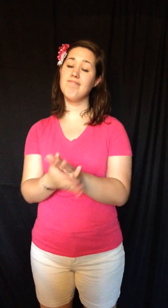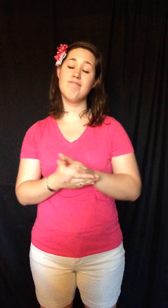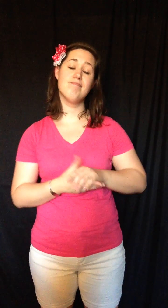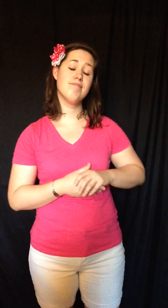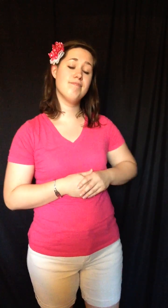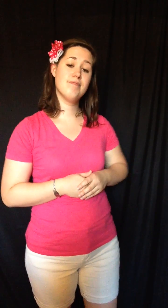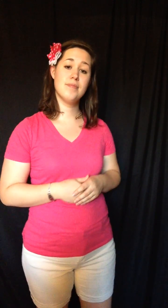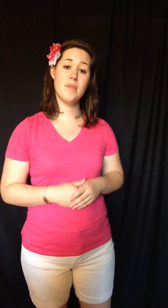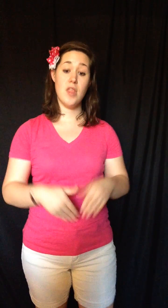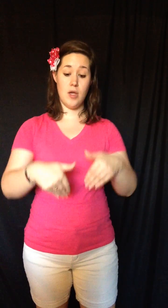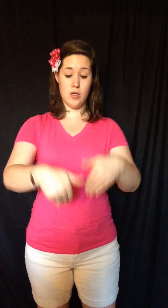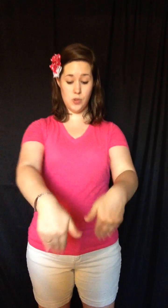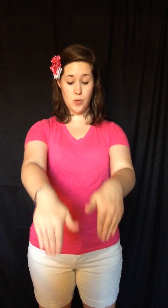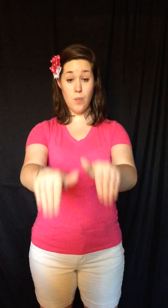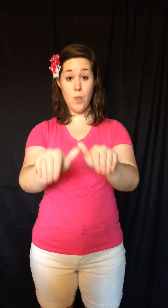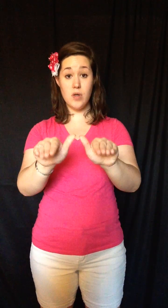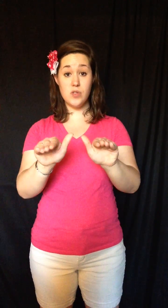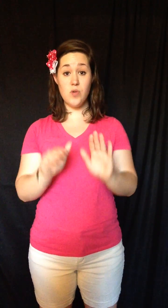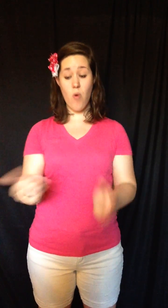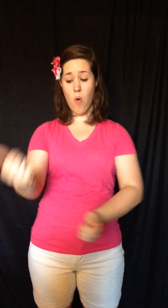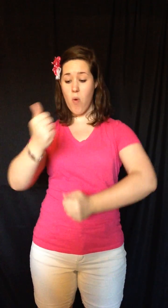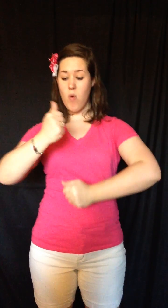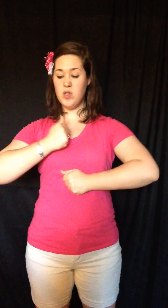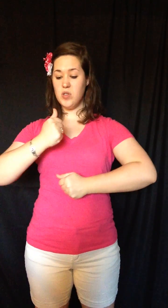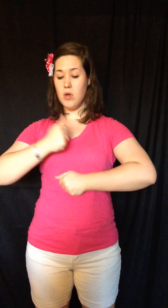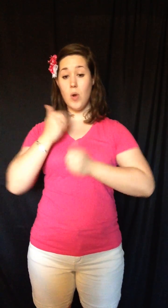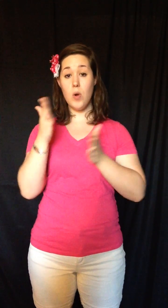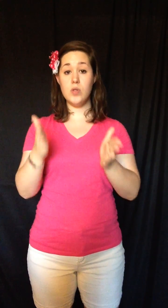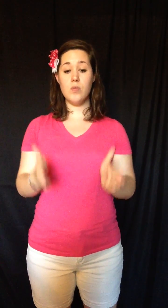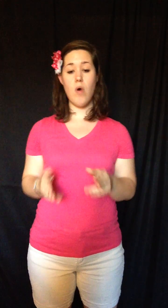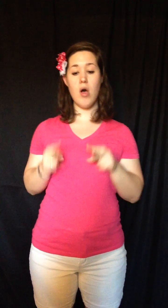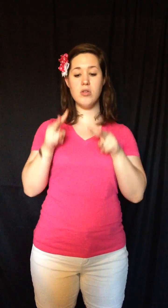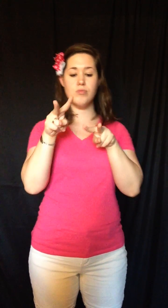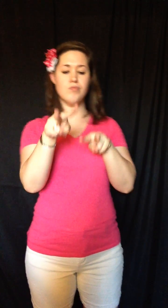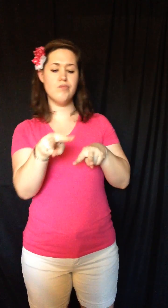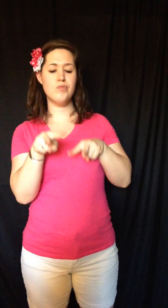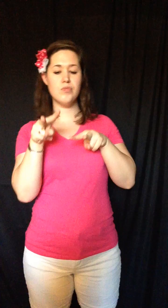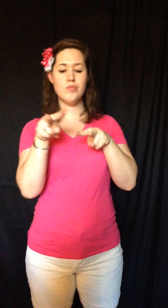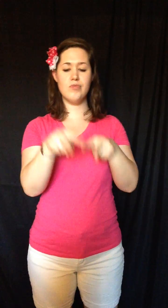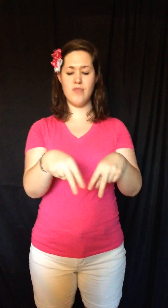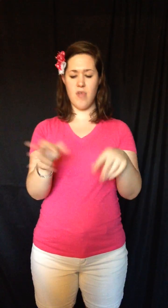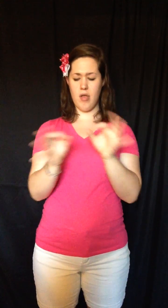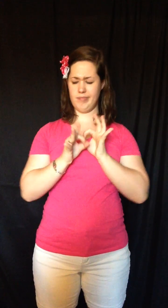My tomb with soldiers watched in vain